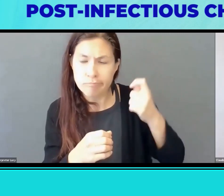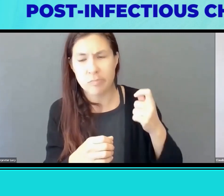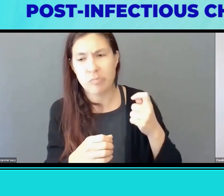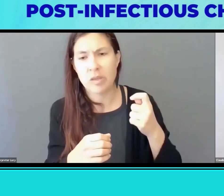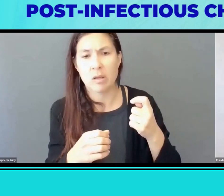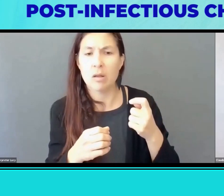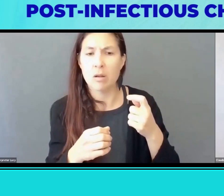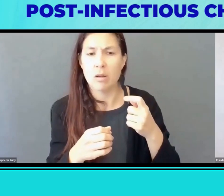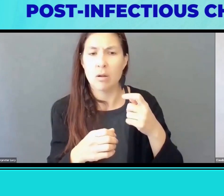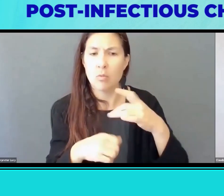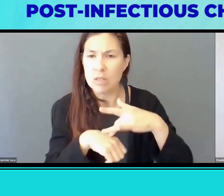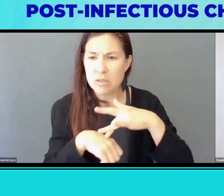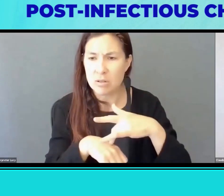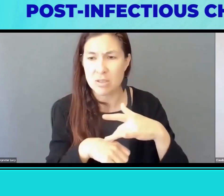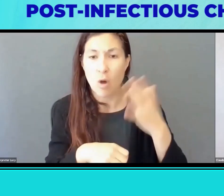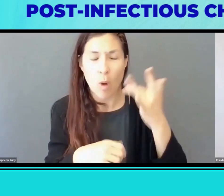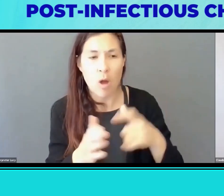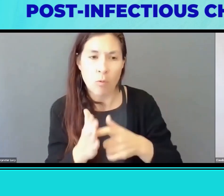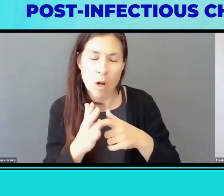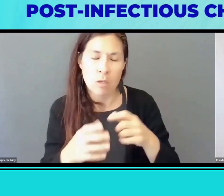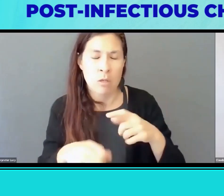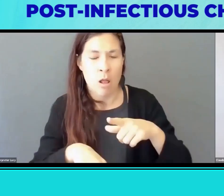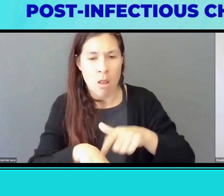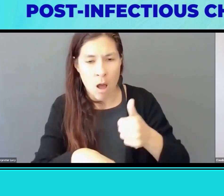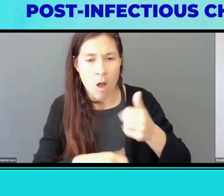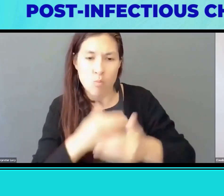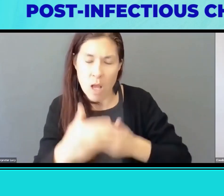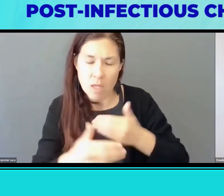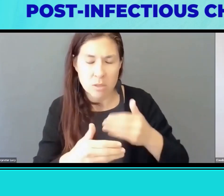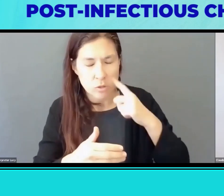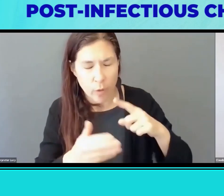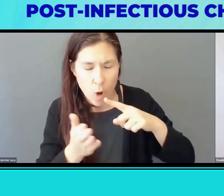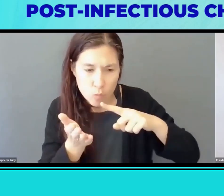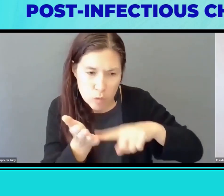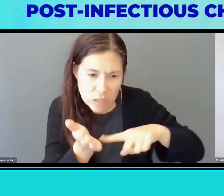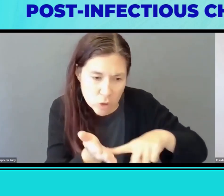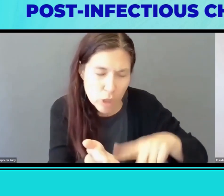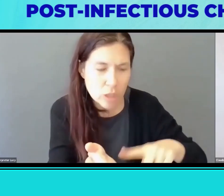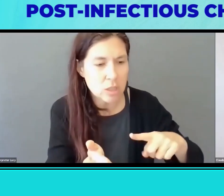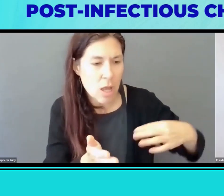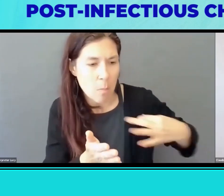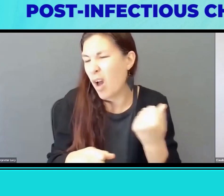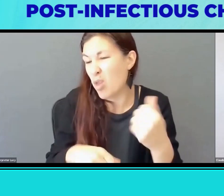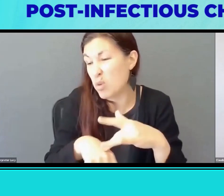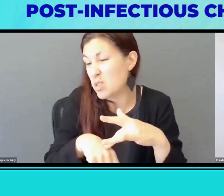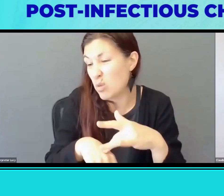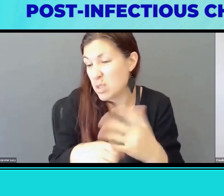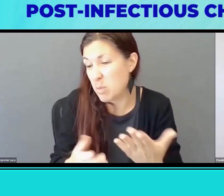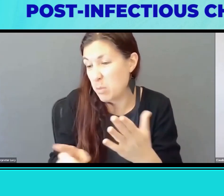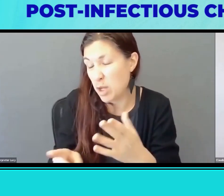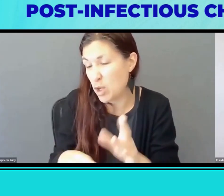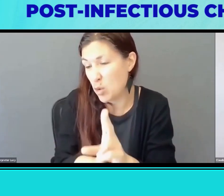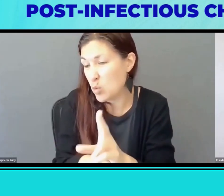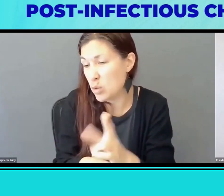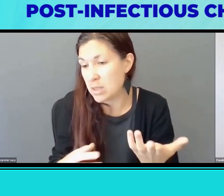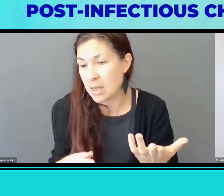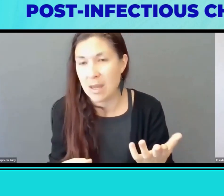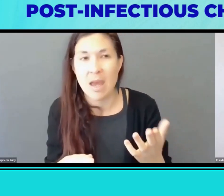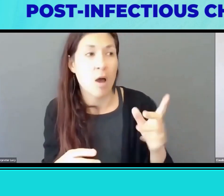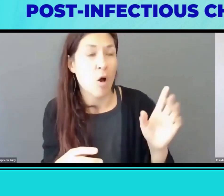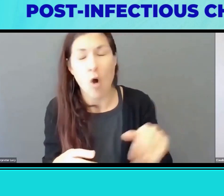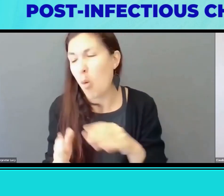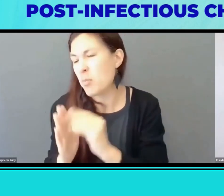It's still early and I've had to deal with some complications, but I'm happy to report that I've had positive signs of improvement in some of my symptoms. As a Latinx